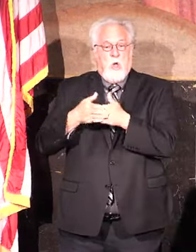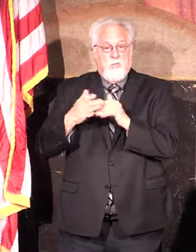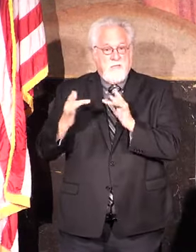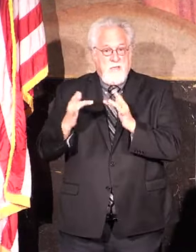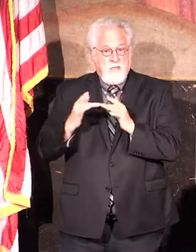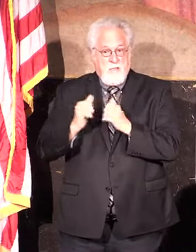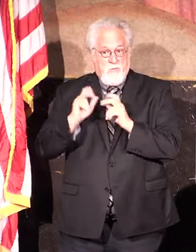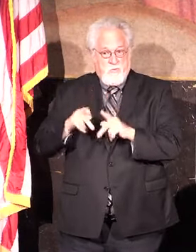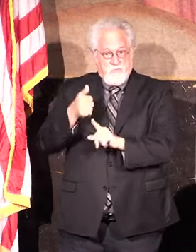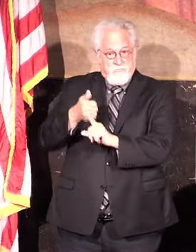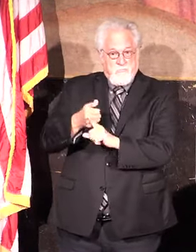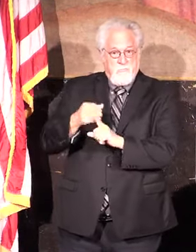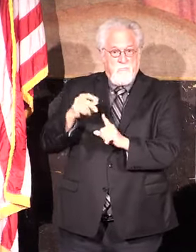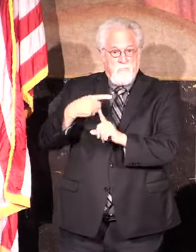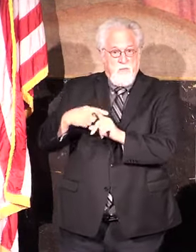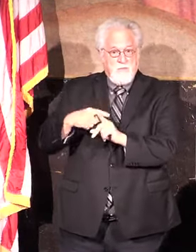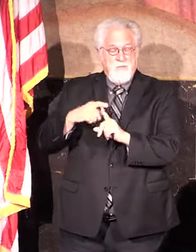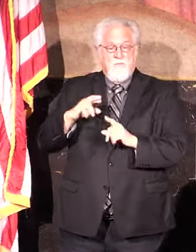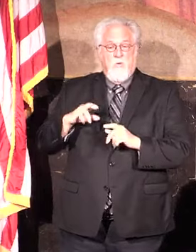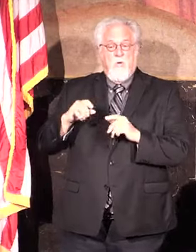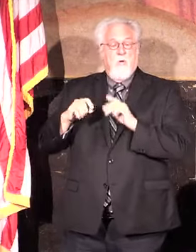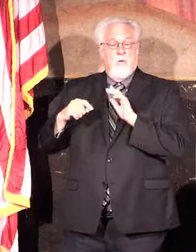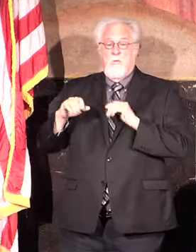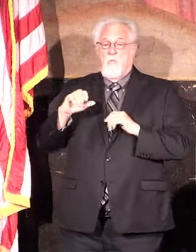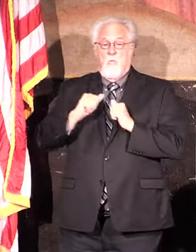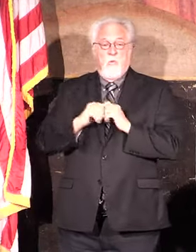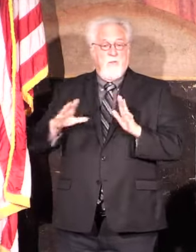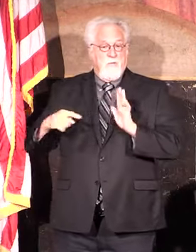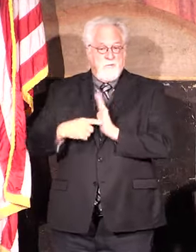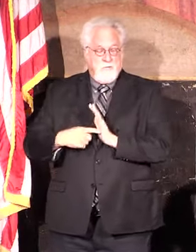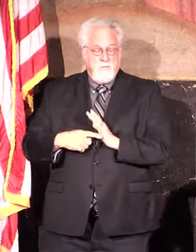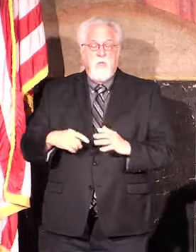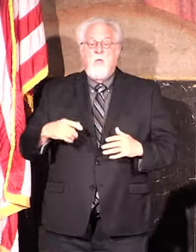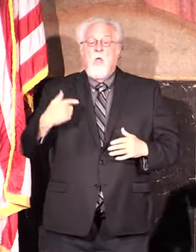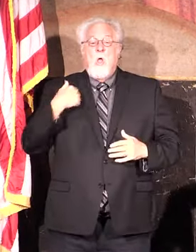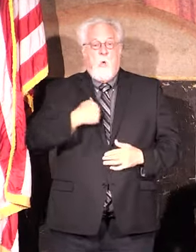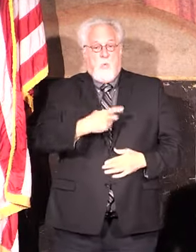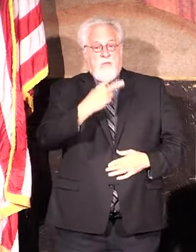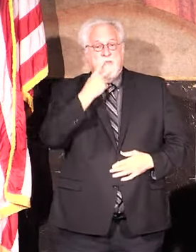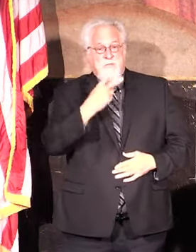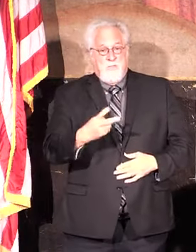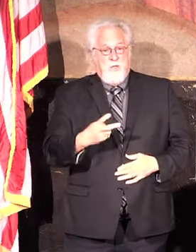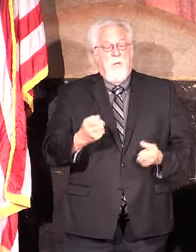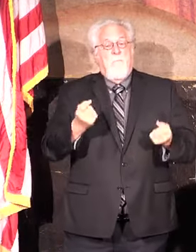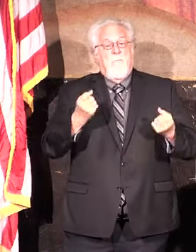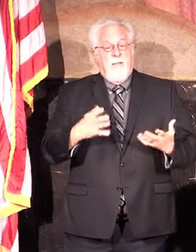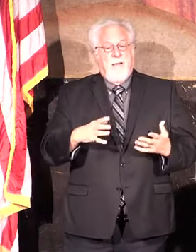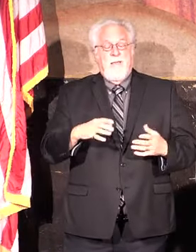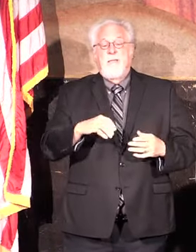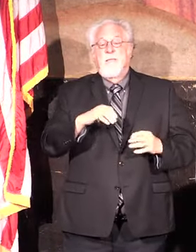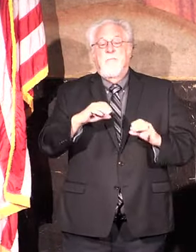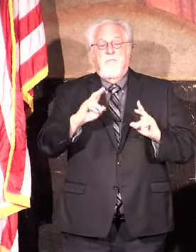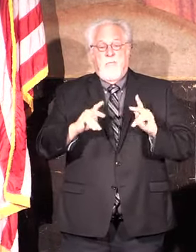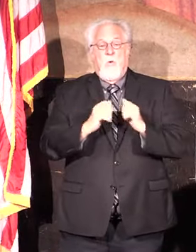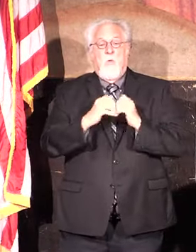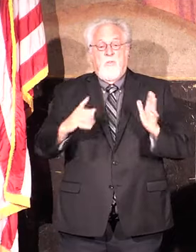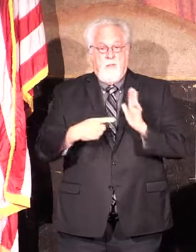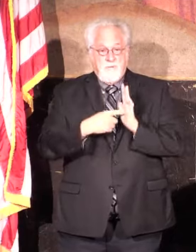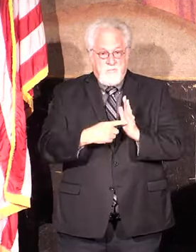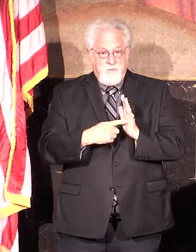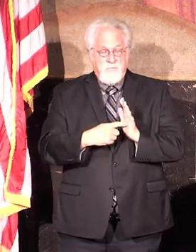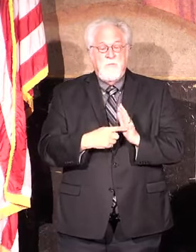someone who was COVID positive or asymptomatic, we actually saw many asymptomatic people come in and be tested,